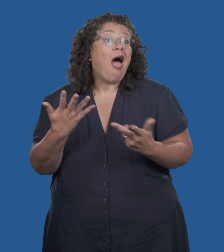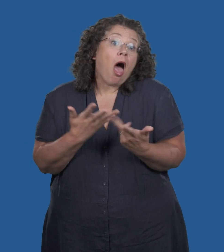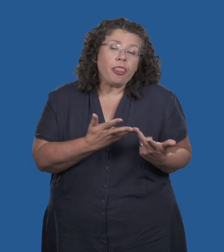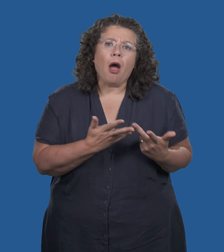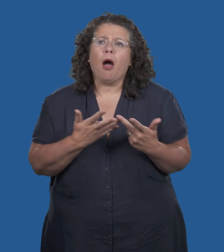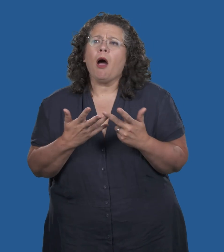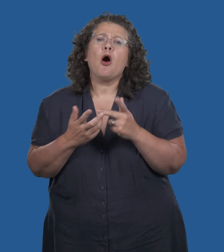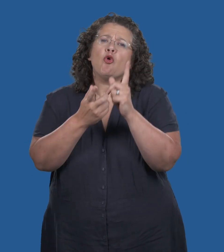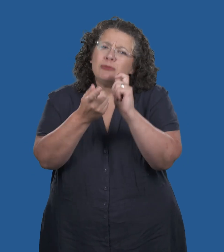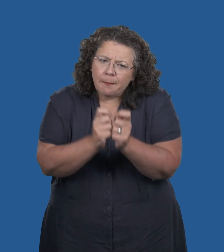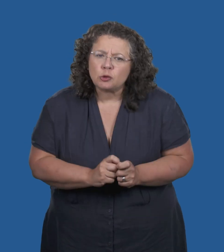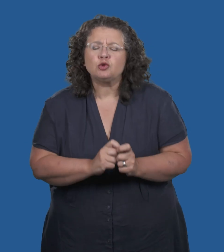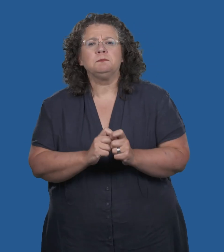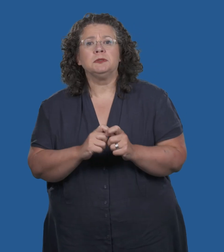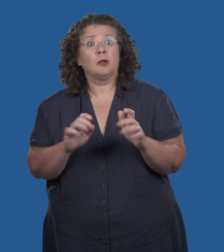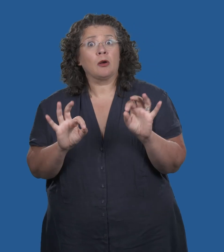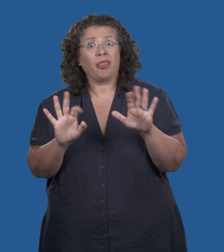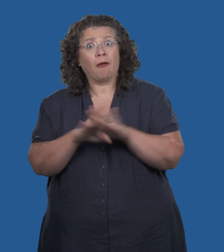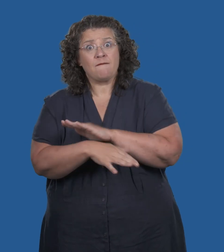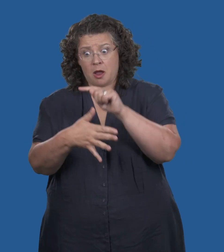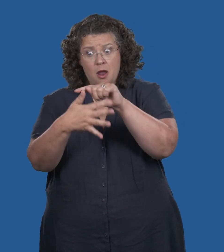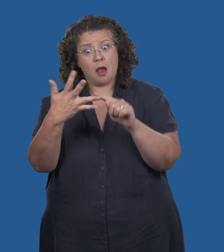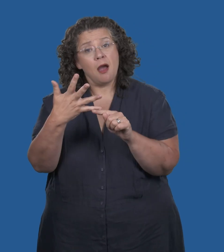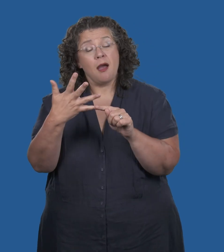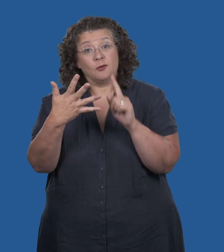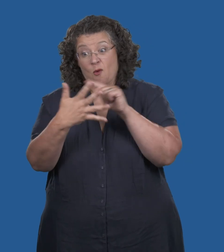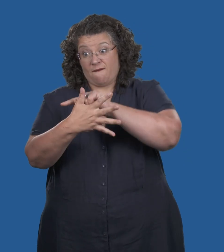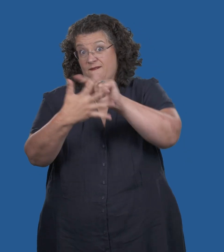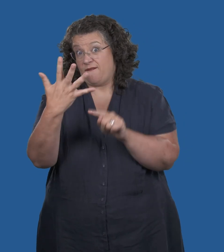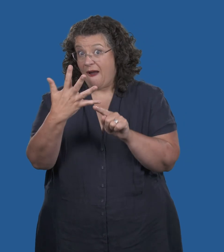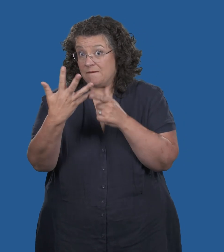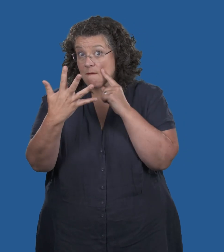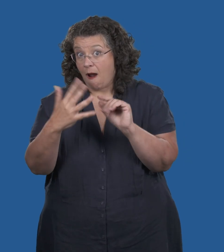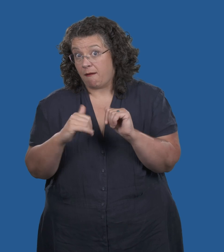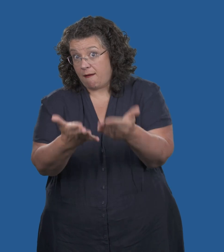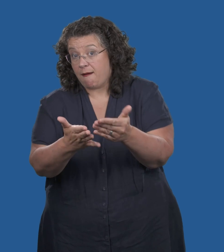speakers, and any other reasonable adjustment not covered above.